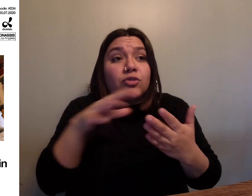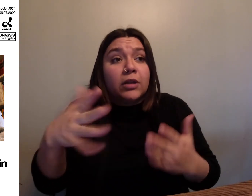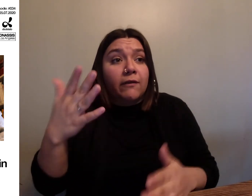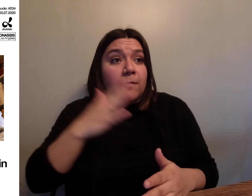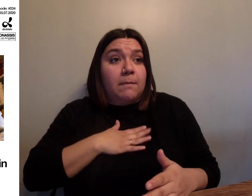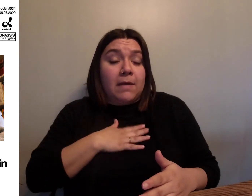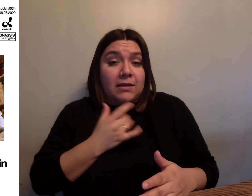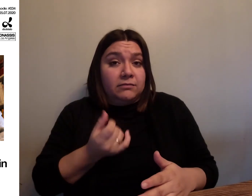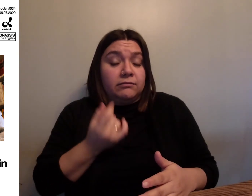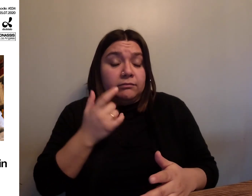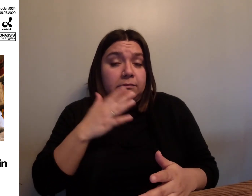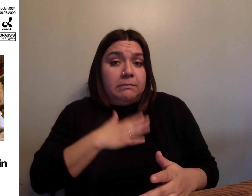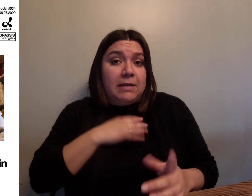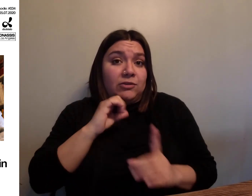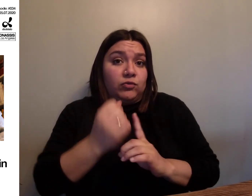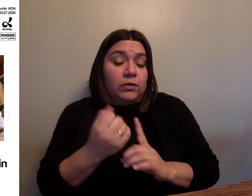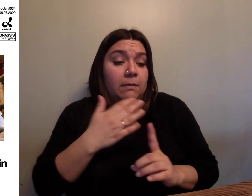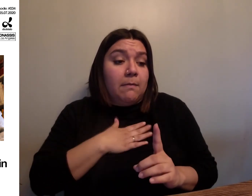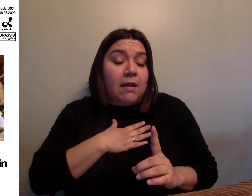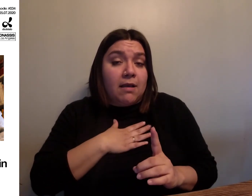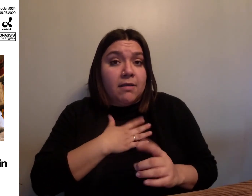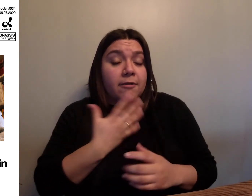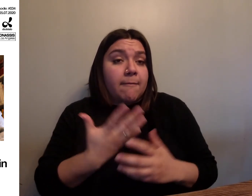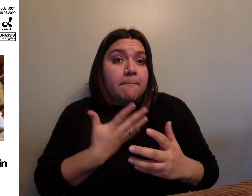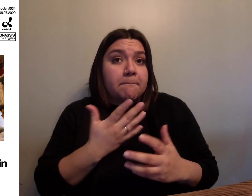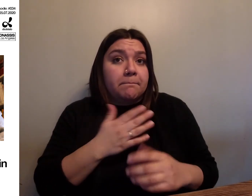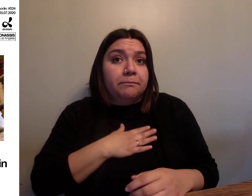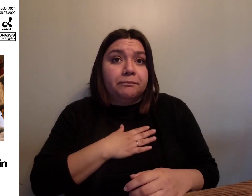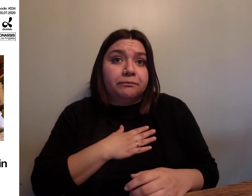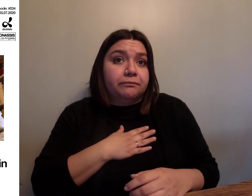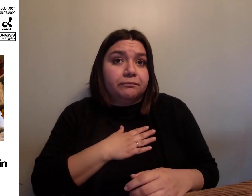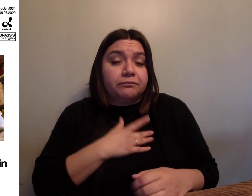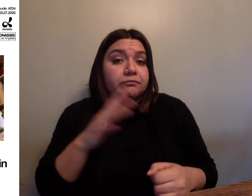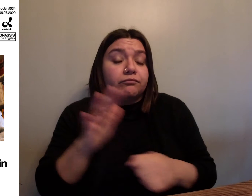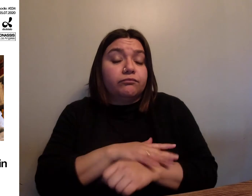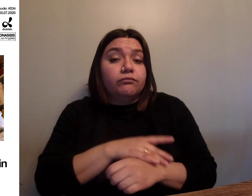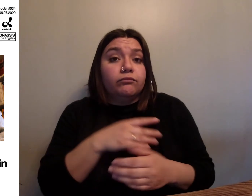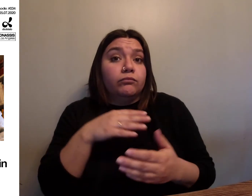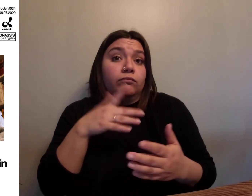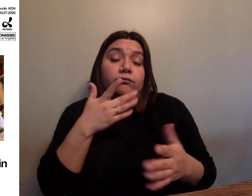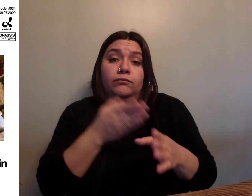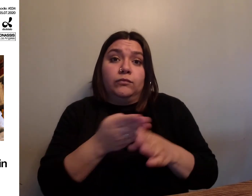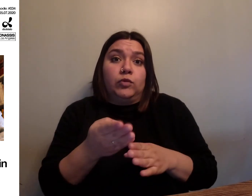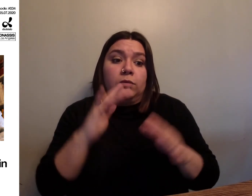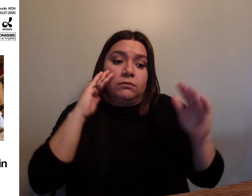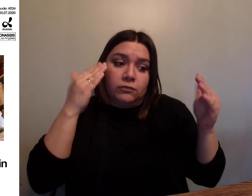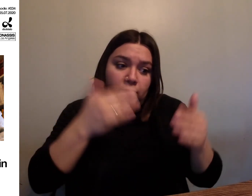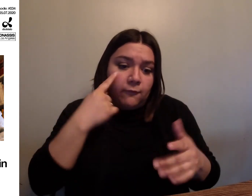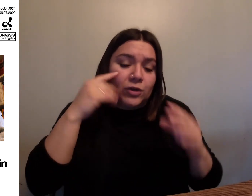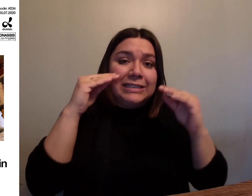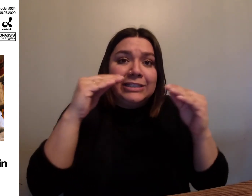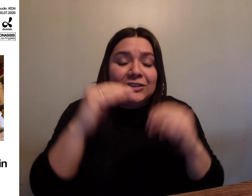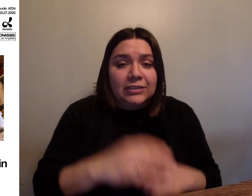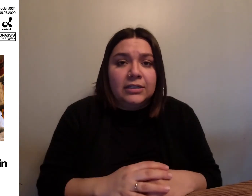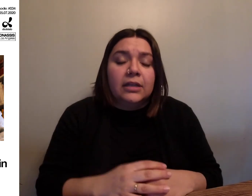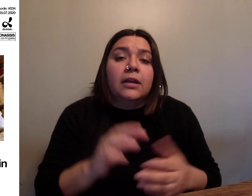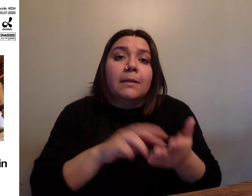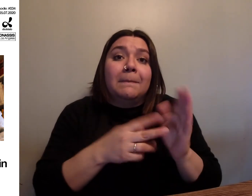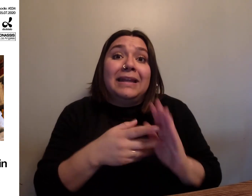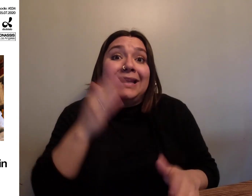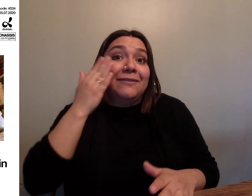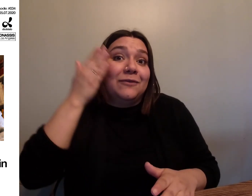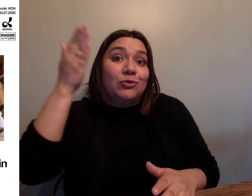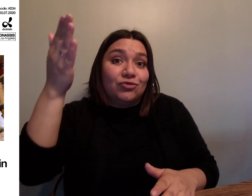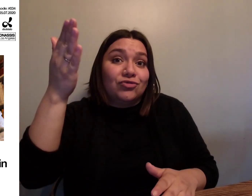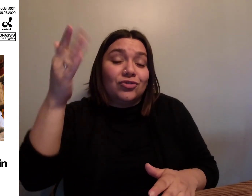in my case, my entire career has been devoted to teaching, and therefore